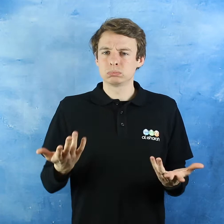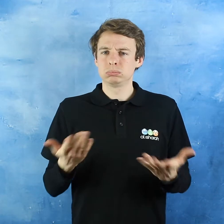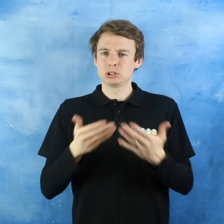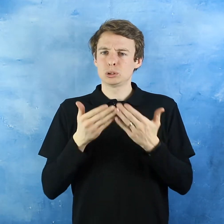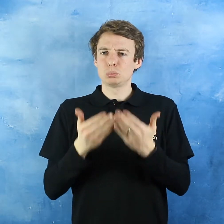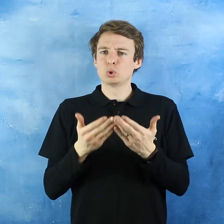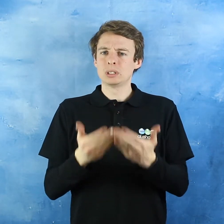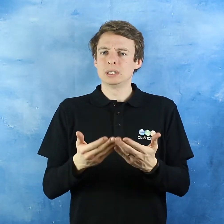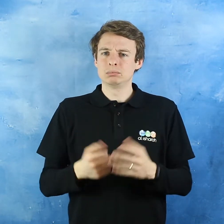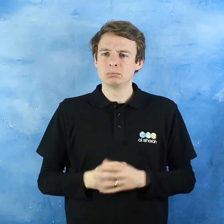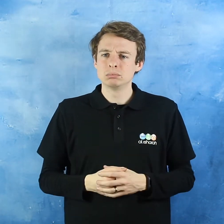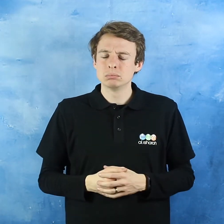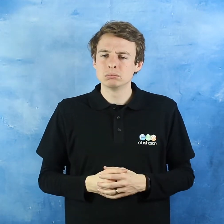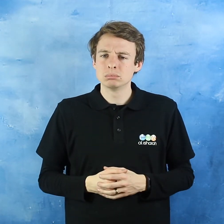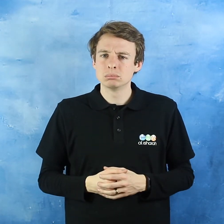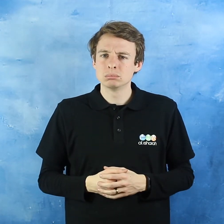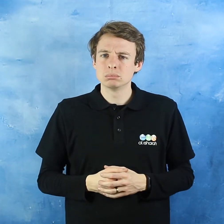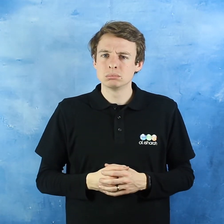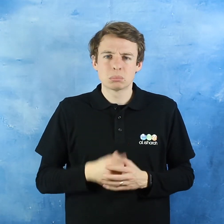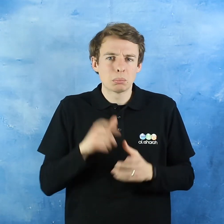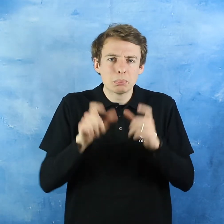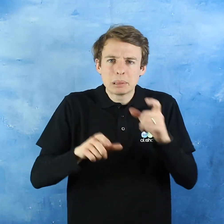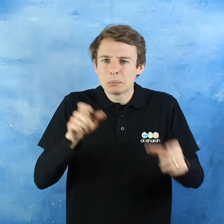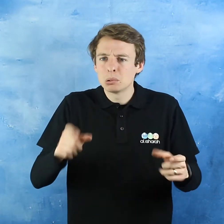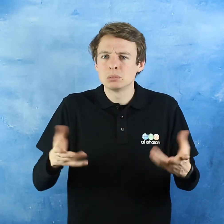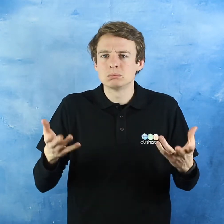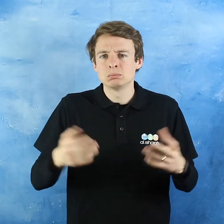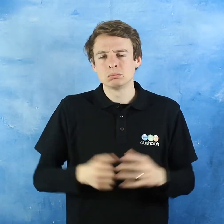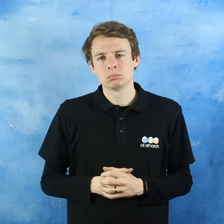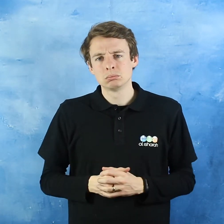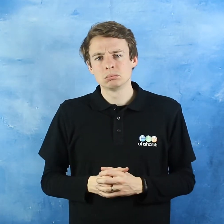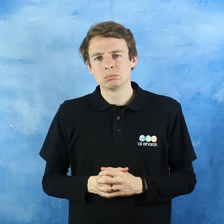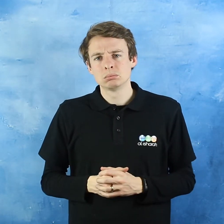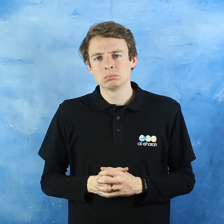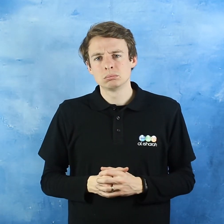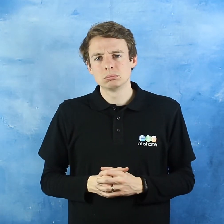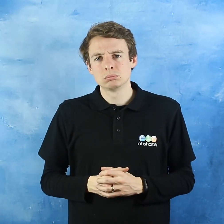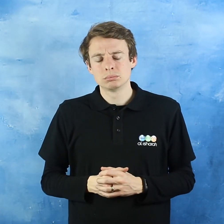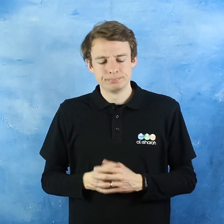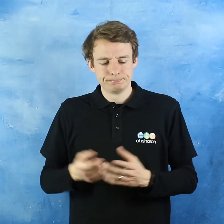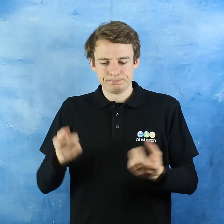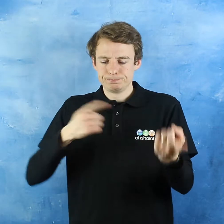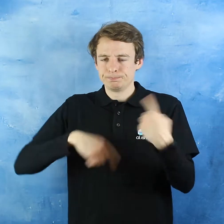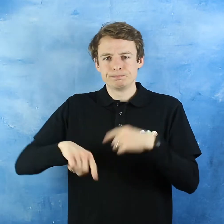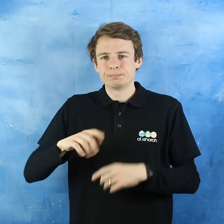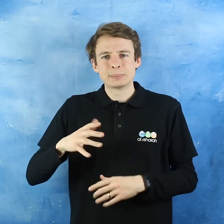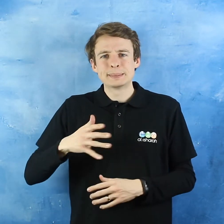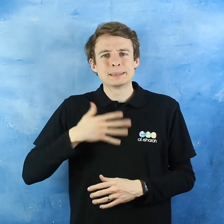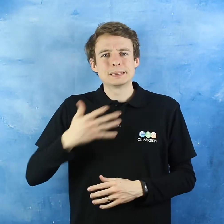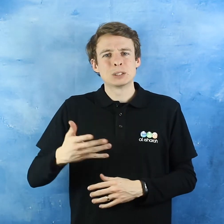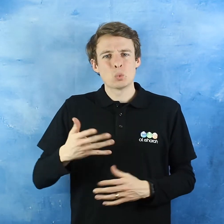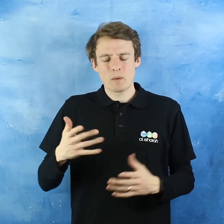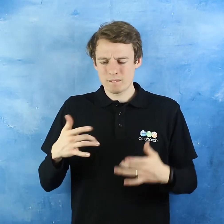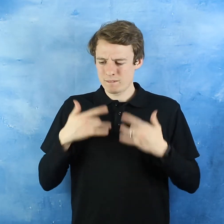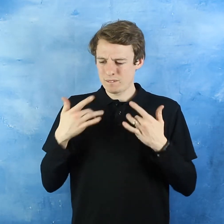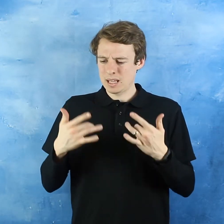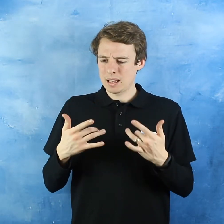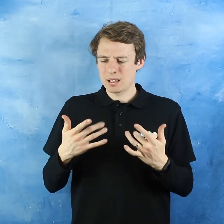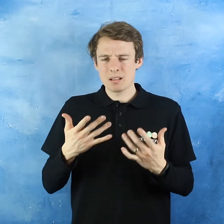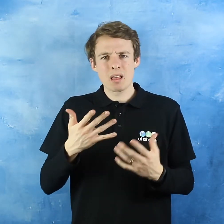hopeless, frustrated that Allah has abandoned us. No. It